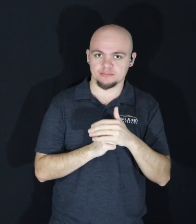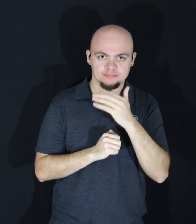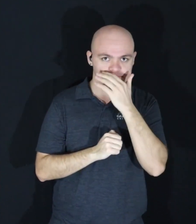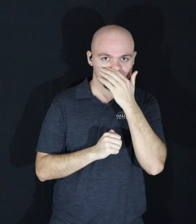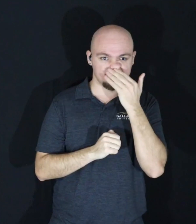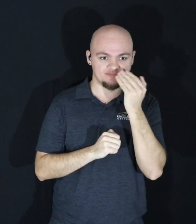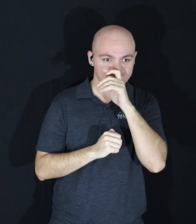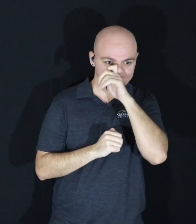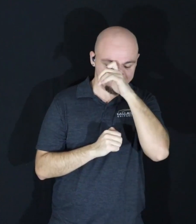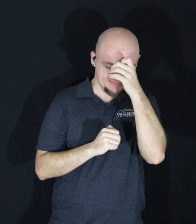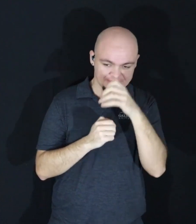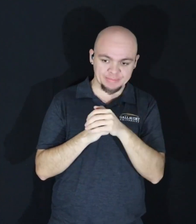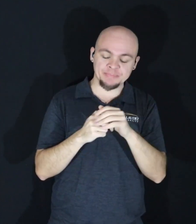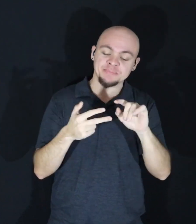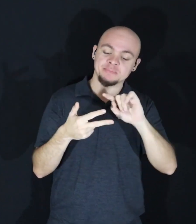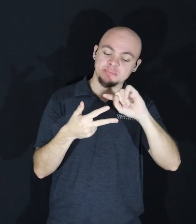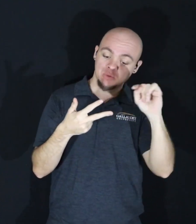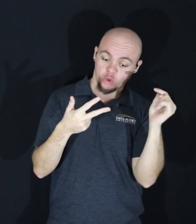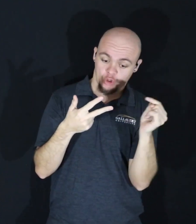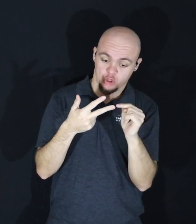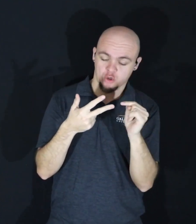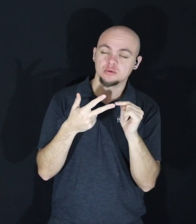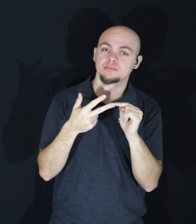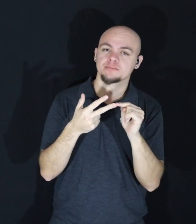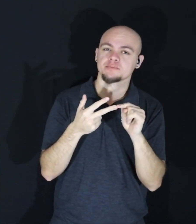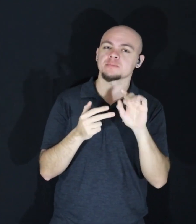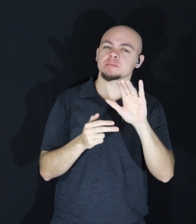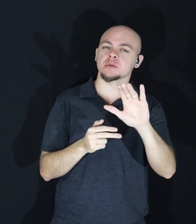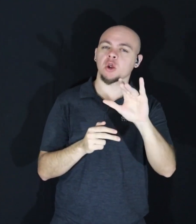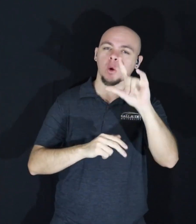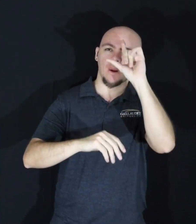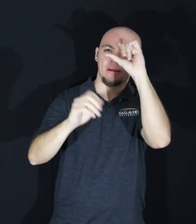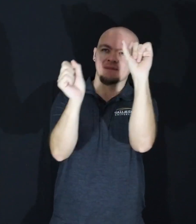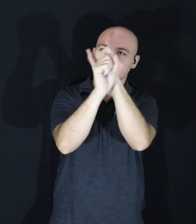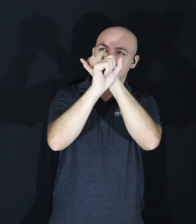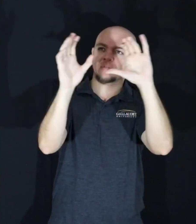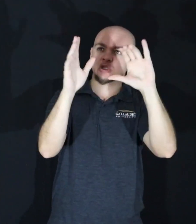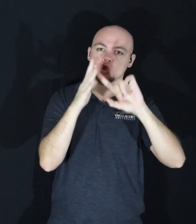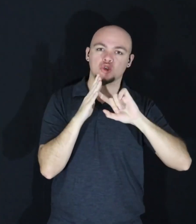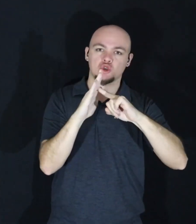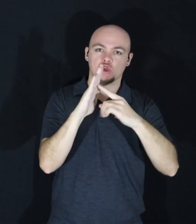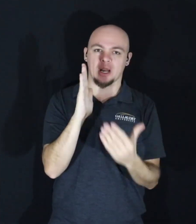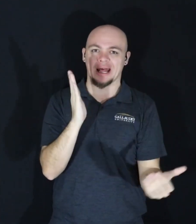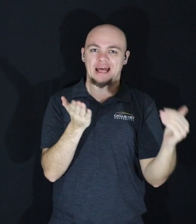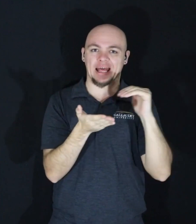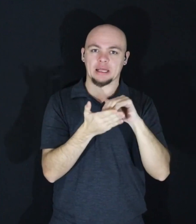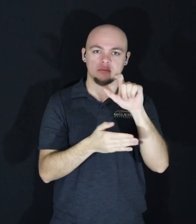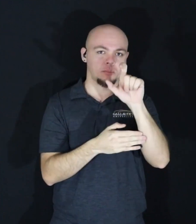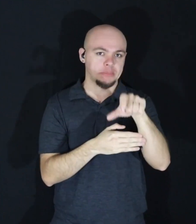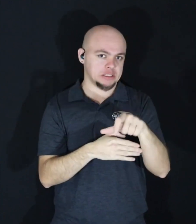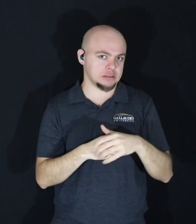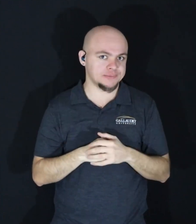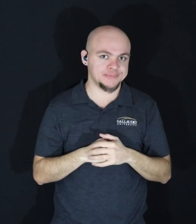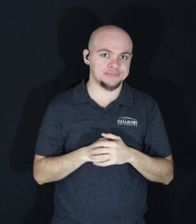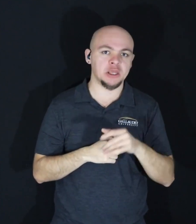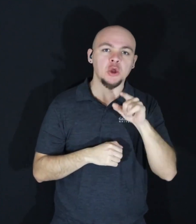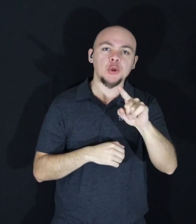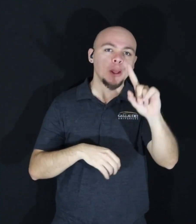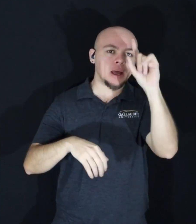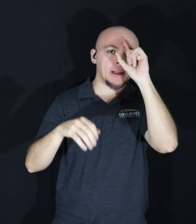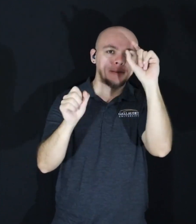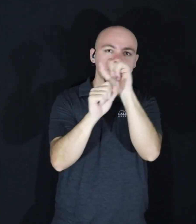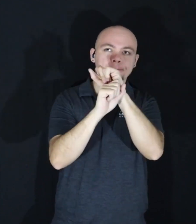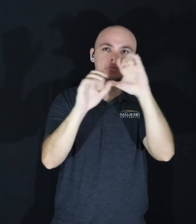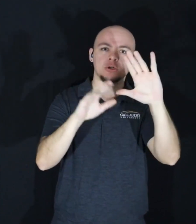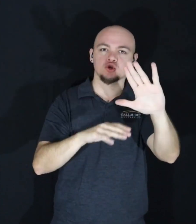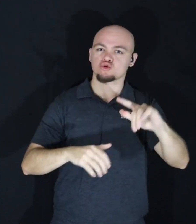you have to do is you have to reignite your vision. You have to imagine what you want your